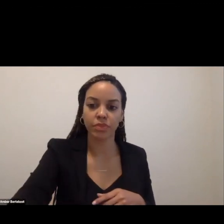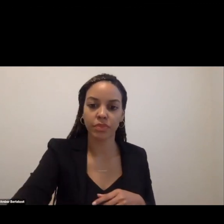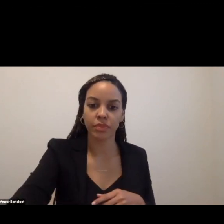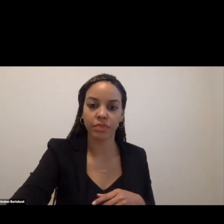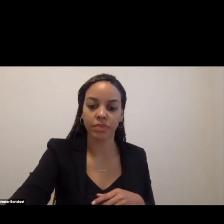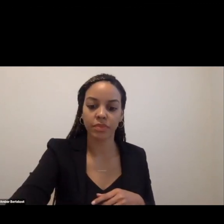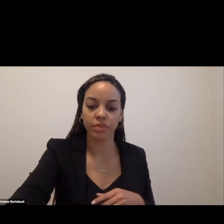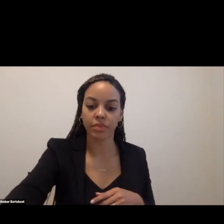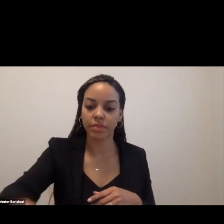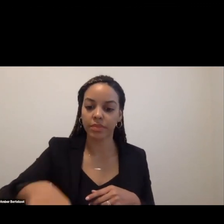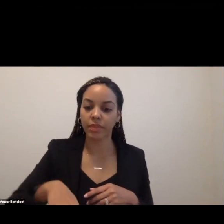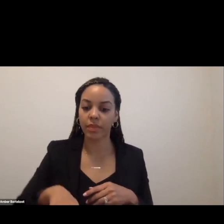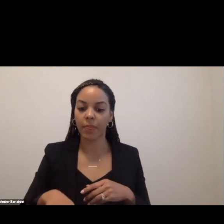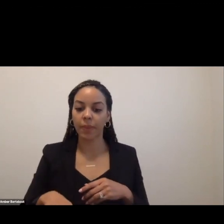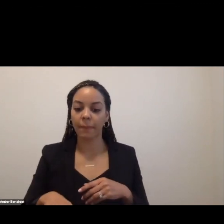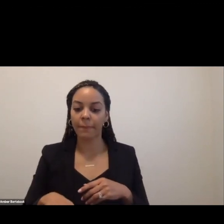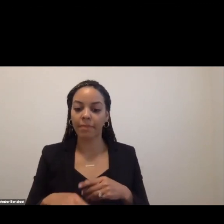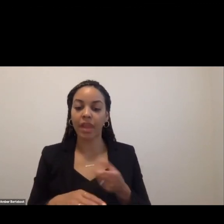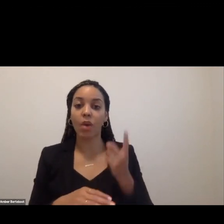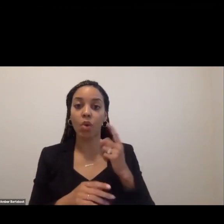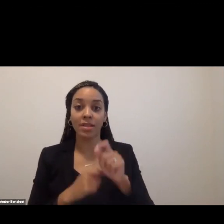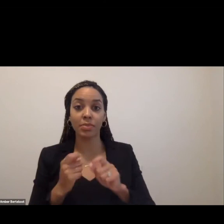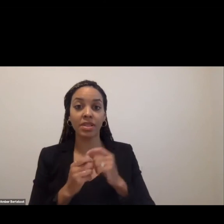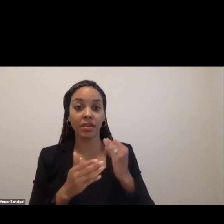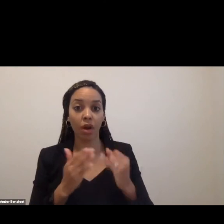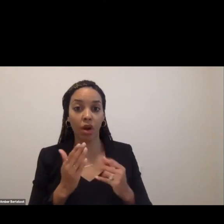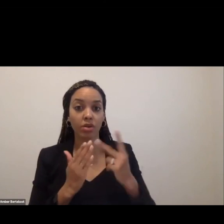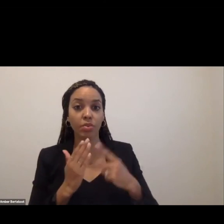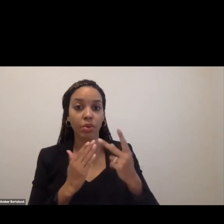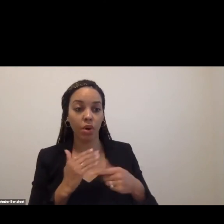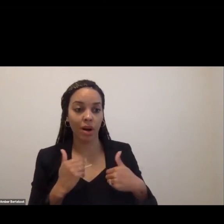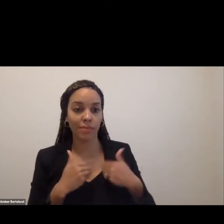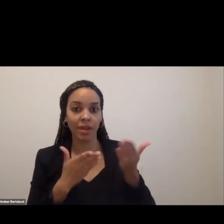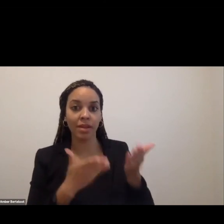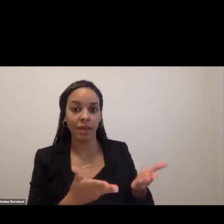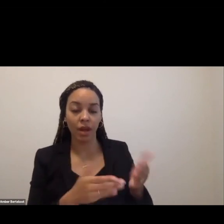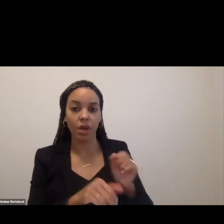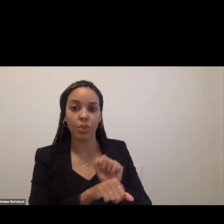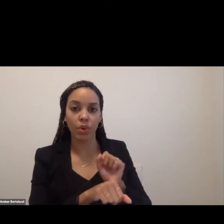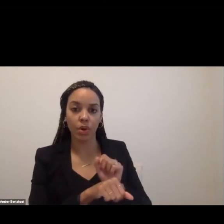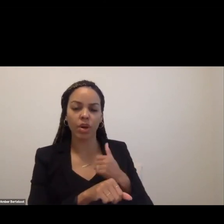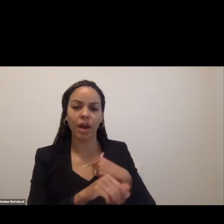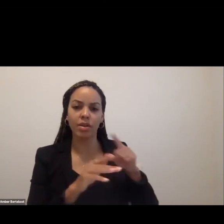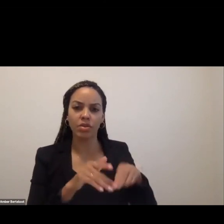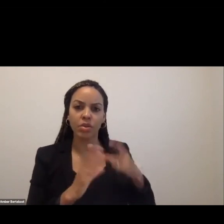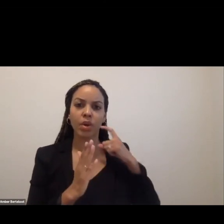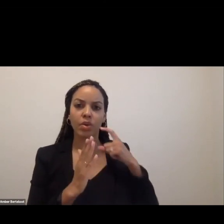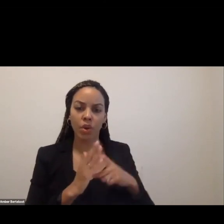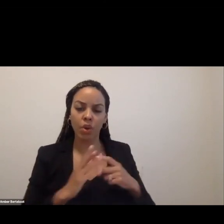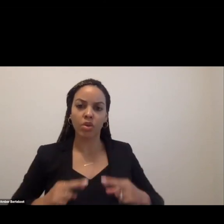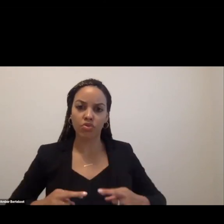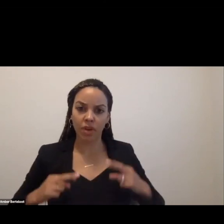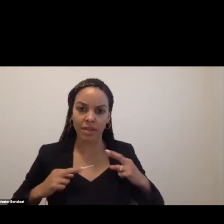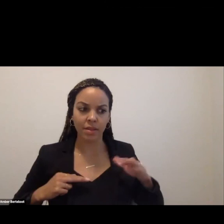International Artist Program. From the start, when I started to know residencies in